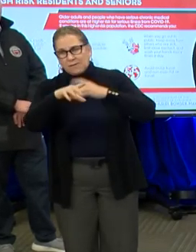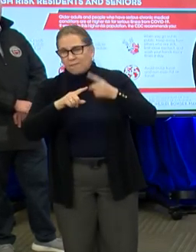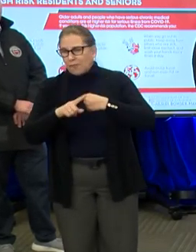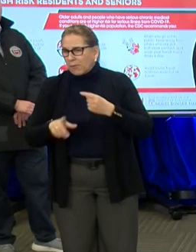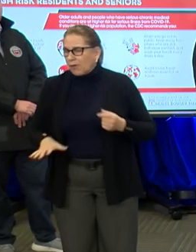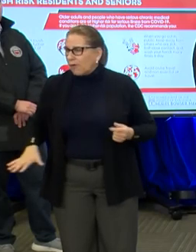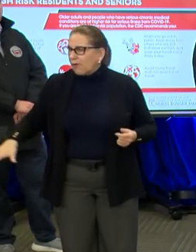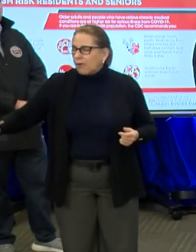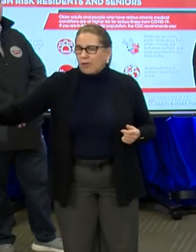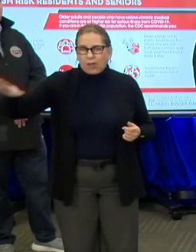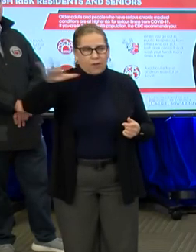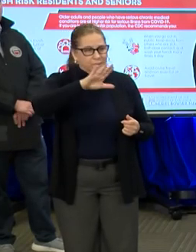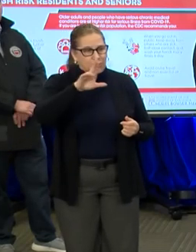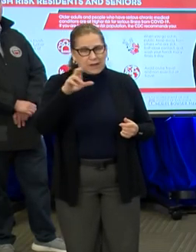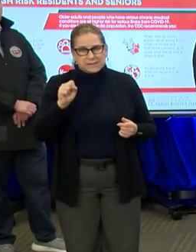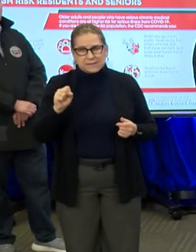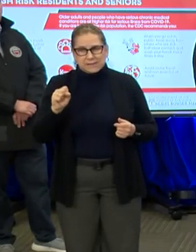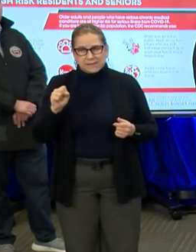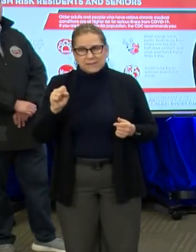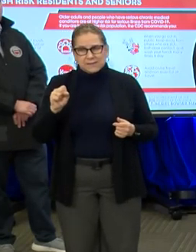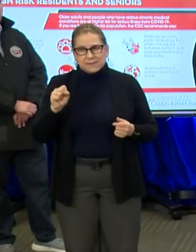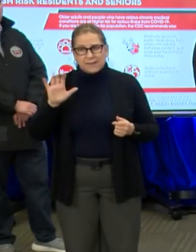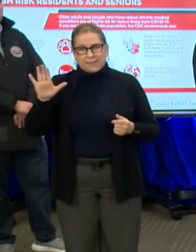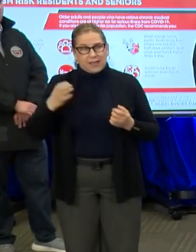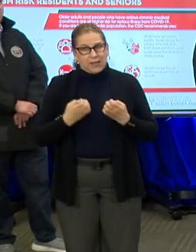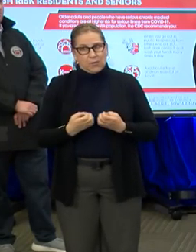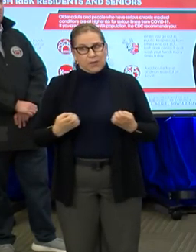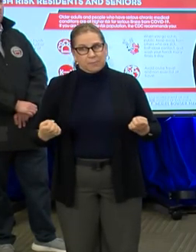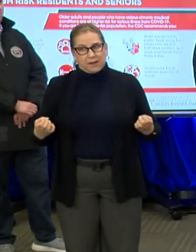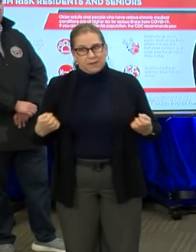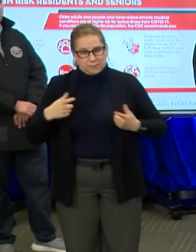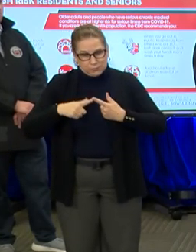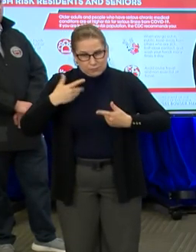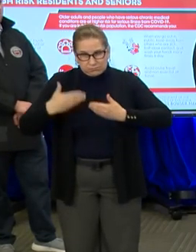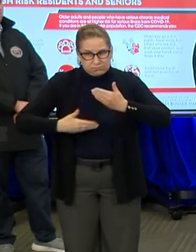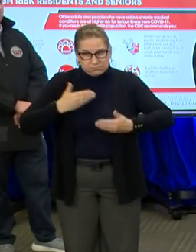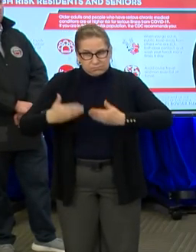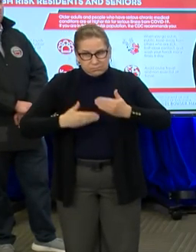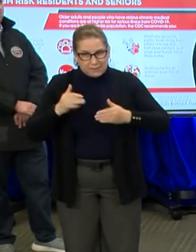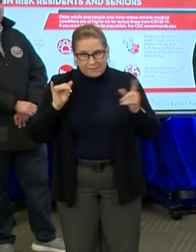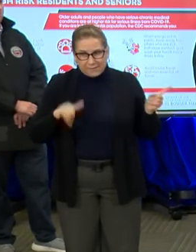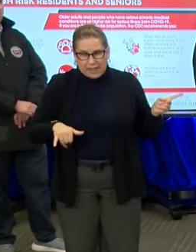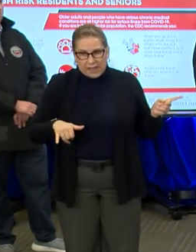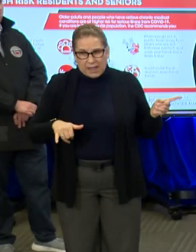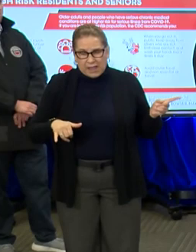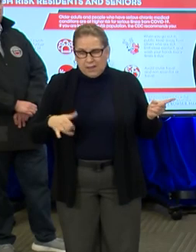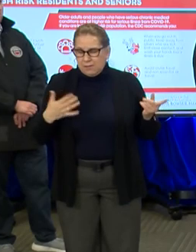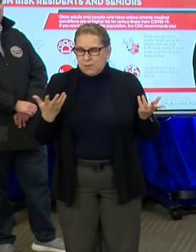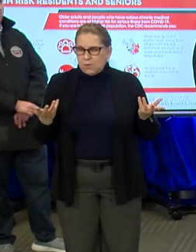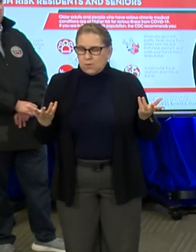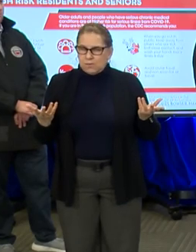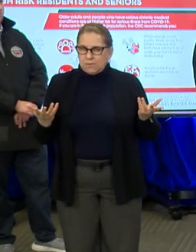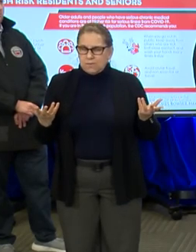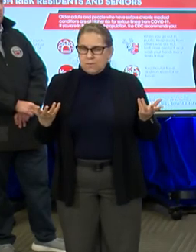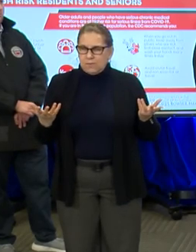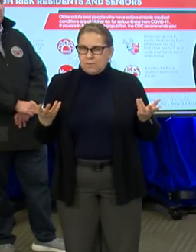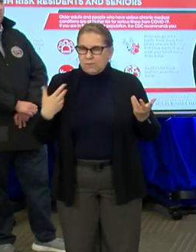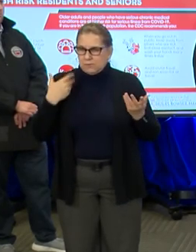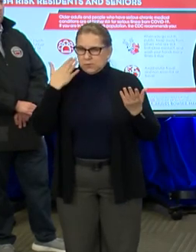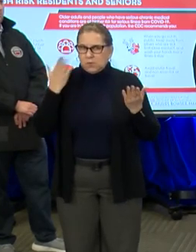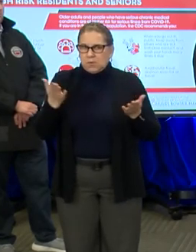of platforms that they have to process these is unknown. And their response times are now getting into 5 days,